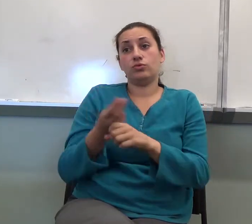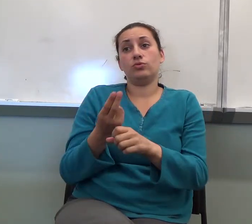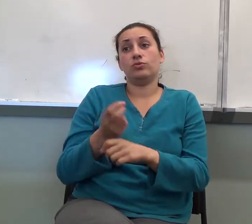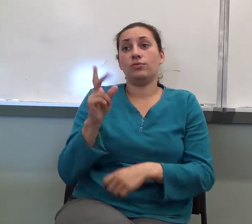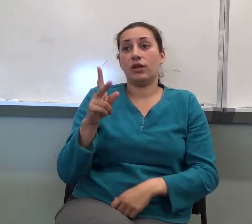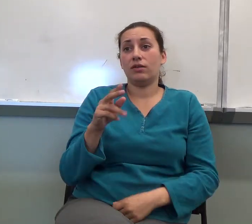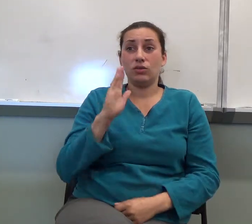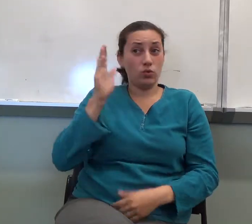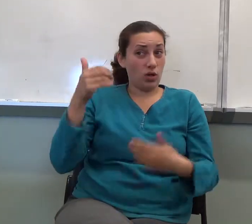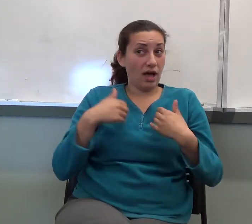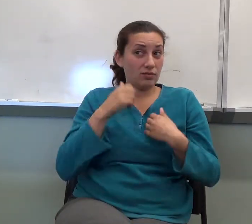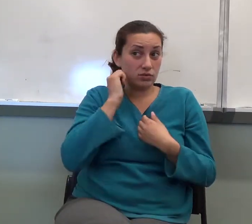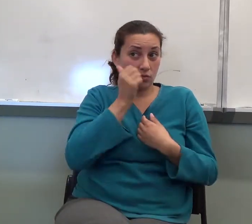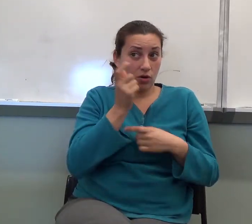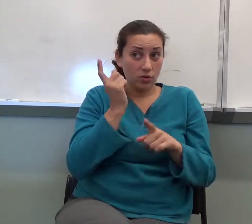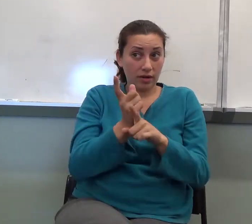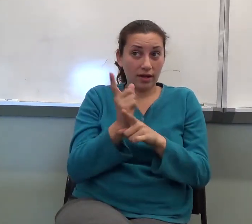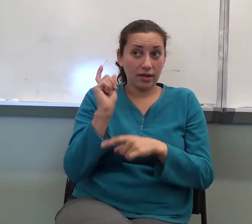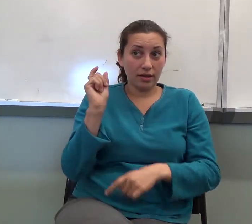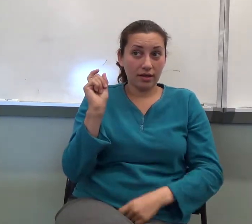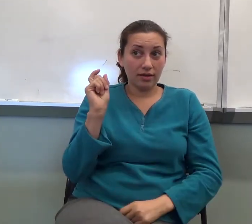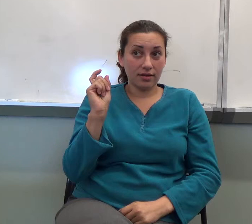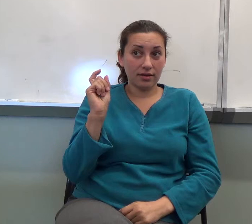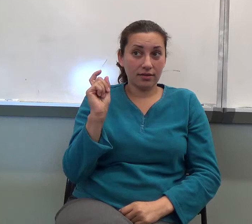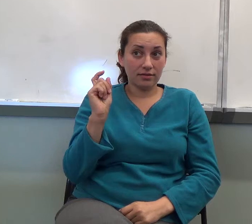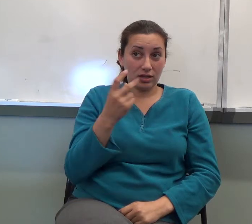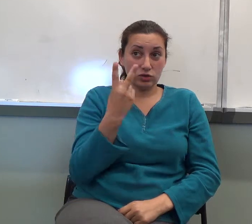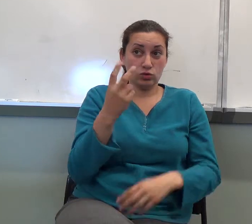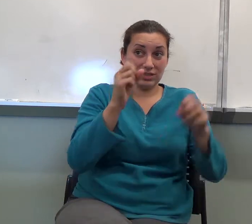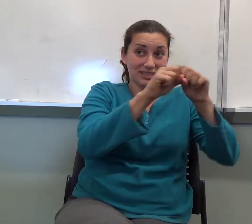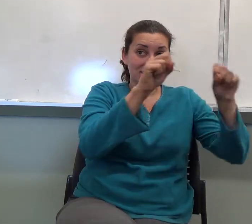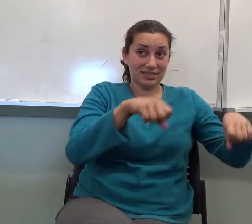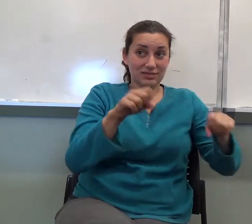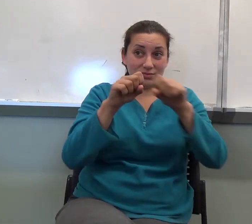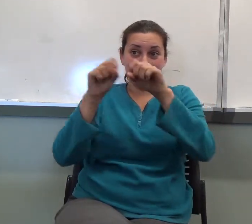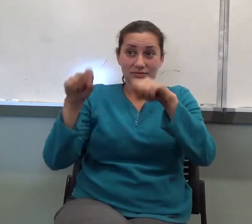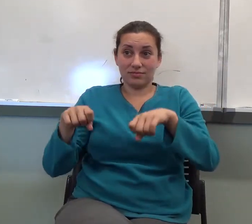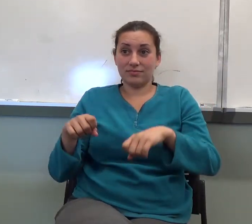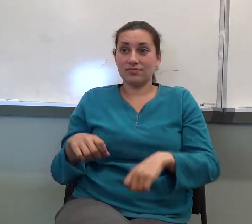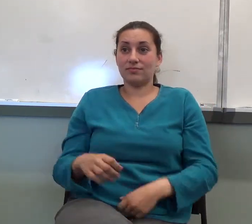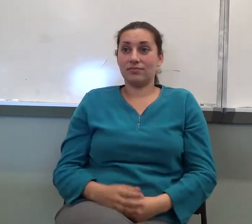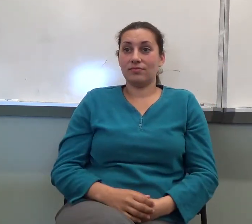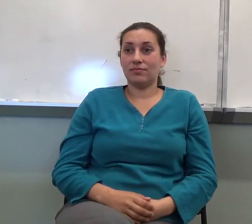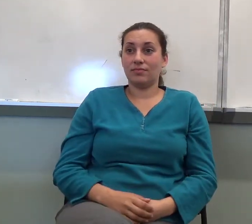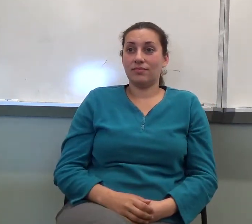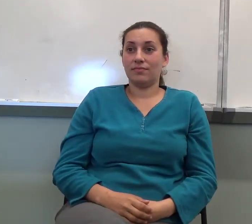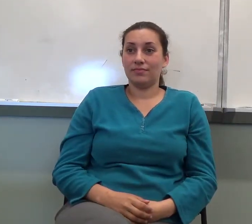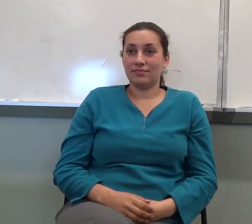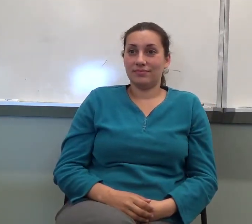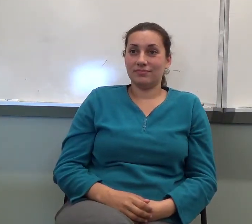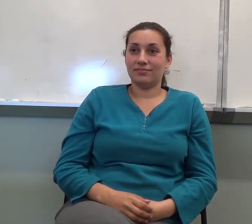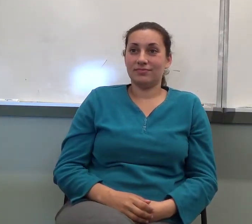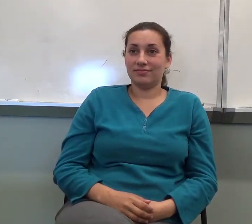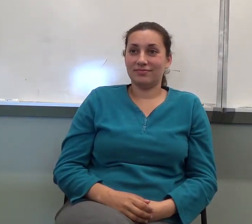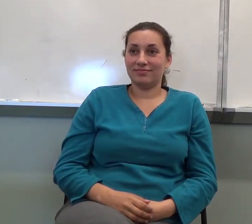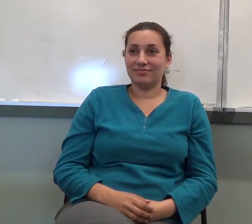right? Converting between these two systems. Just want to be sure. I know I've said it many times, but you know how people